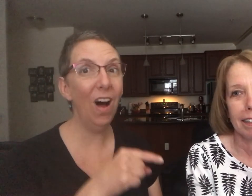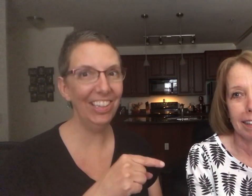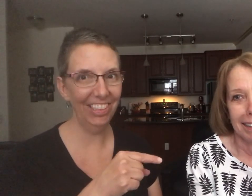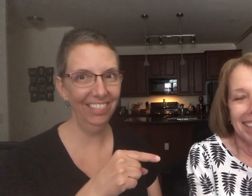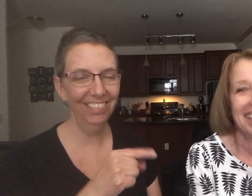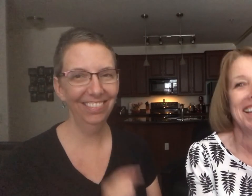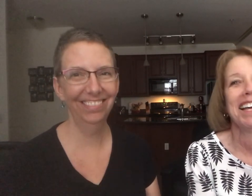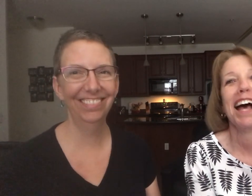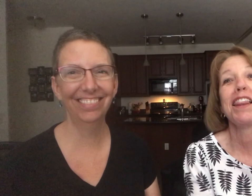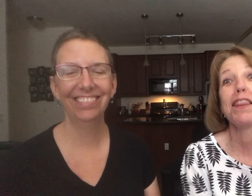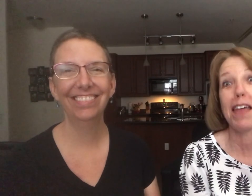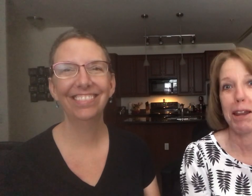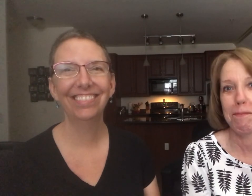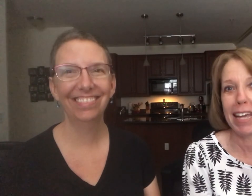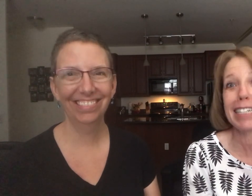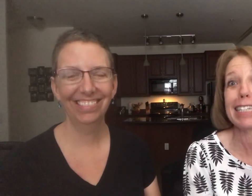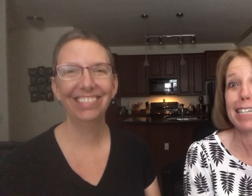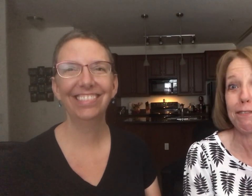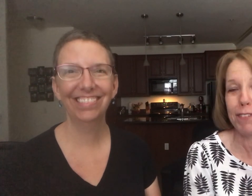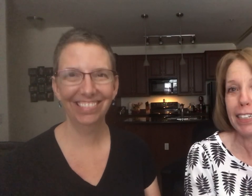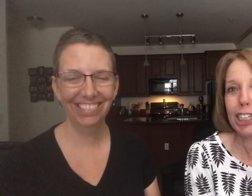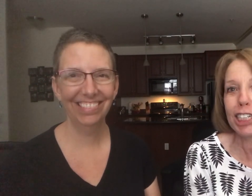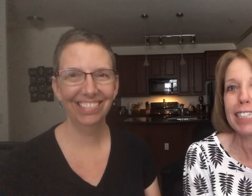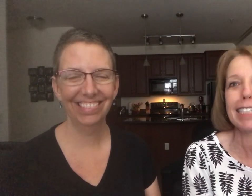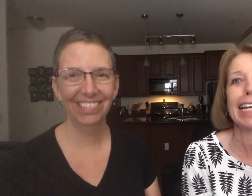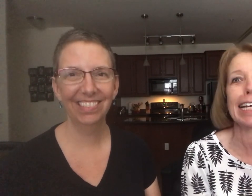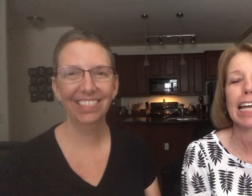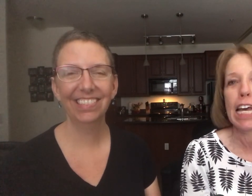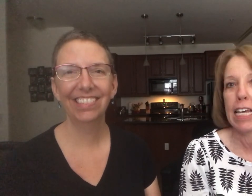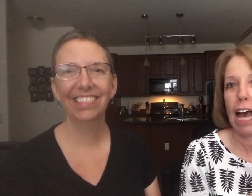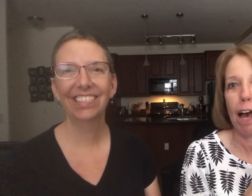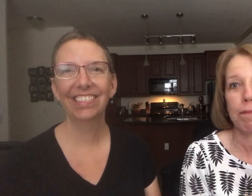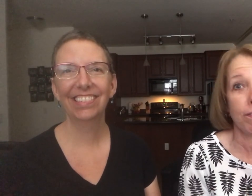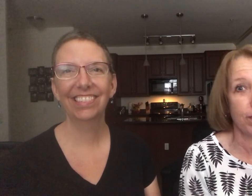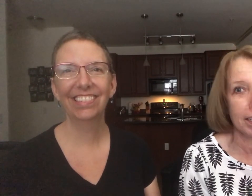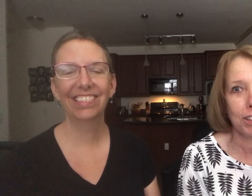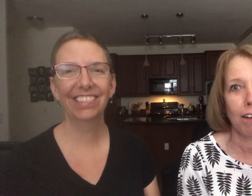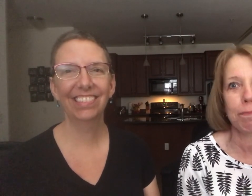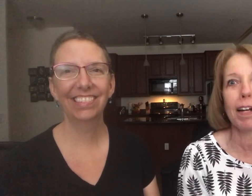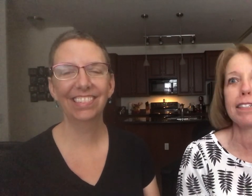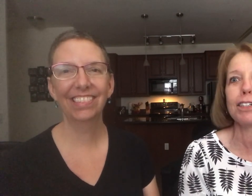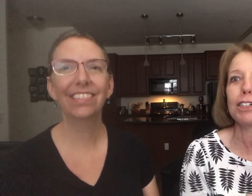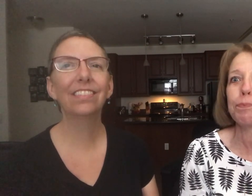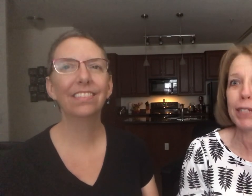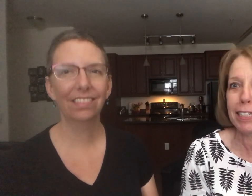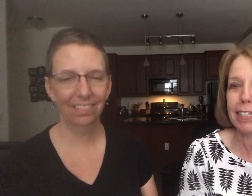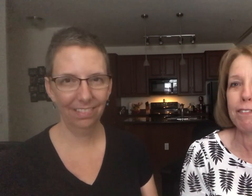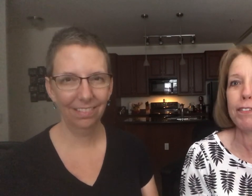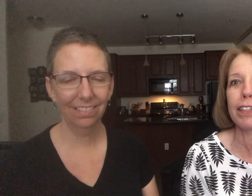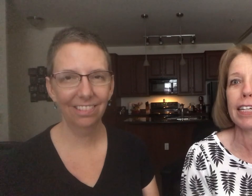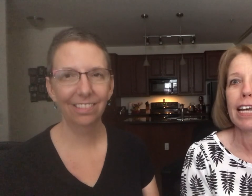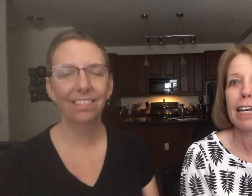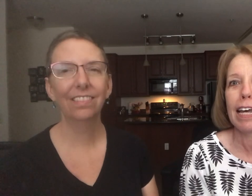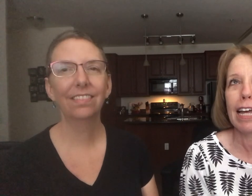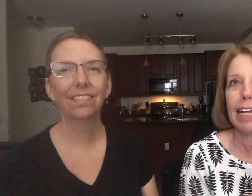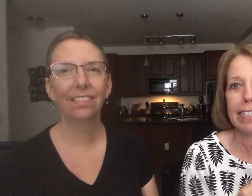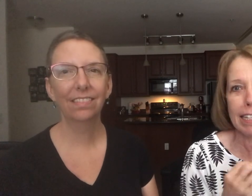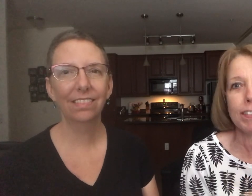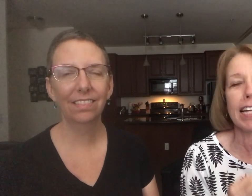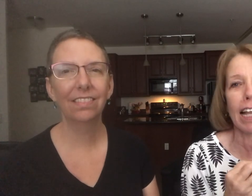water. That makes the Philly cheesesteak. The Philly soft pretzel, pizza in Philly, it gives it a